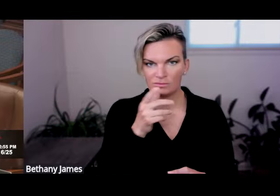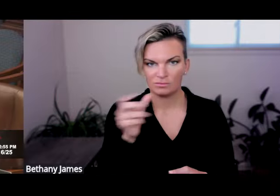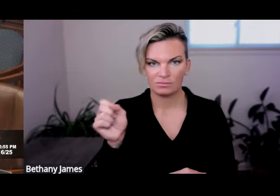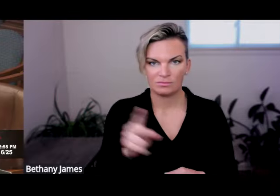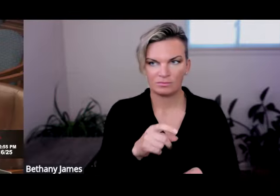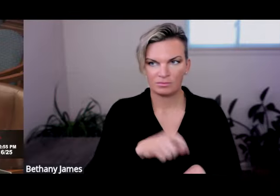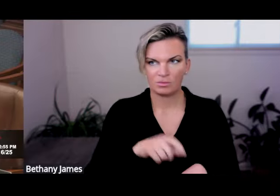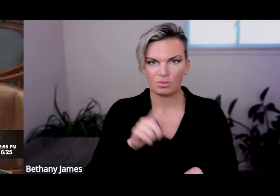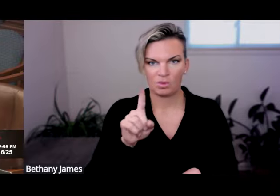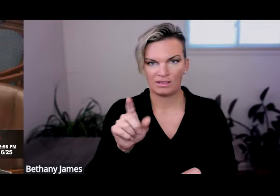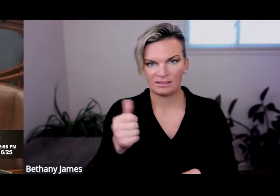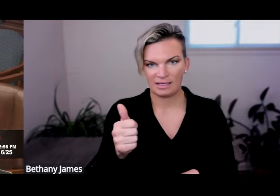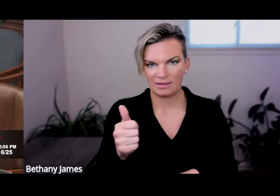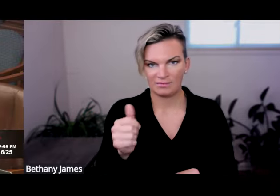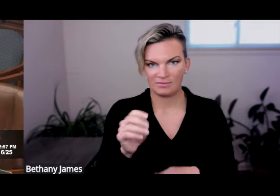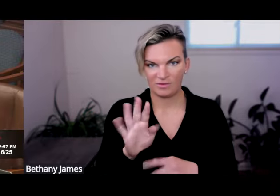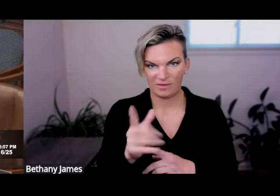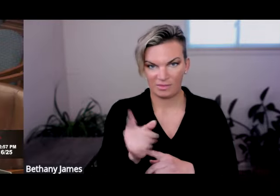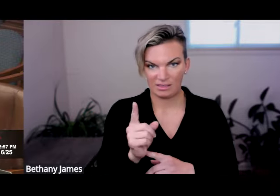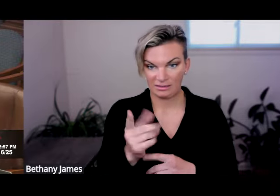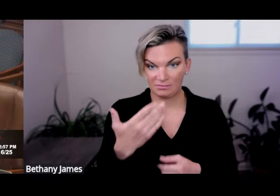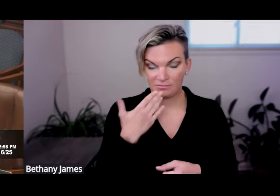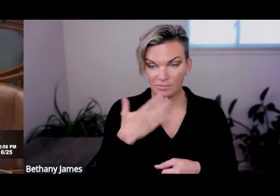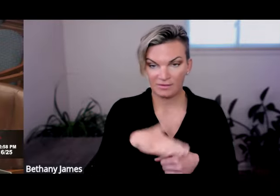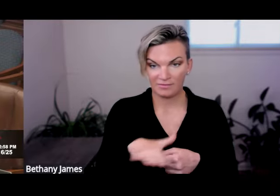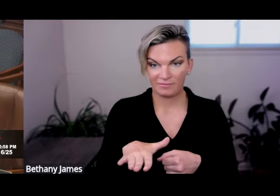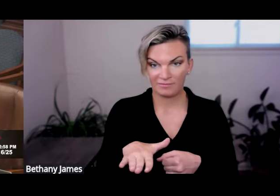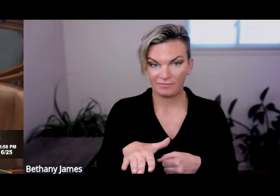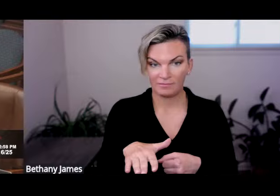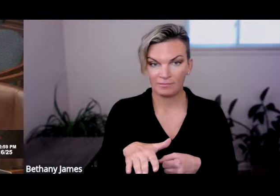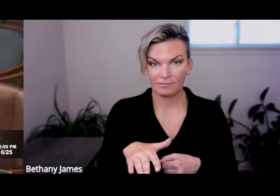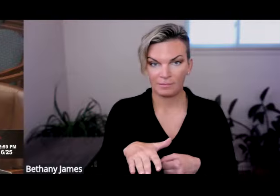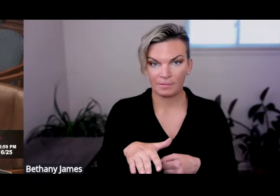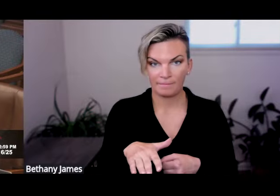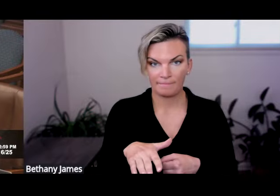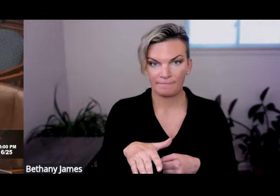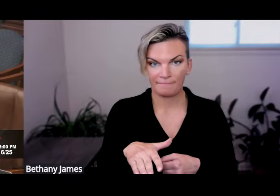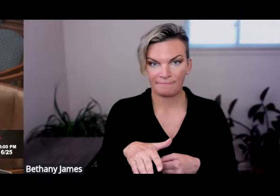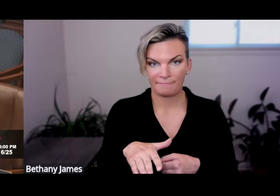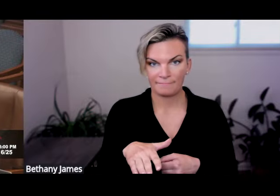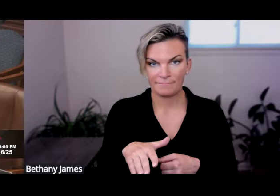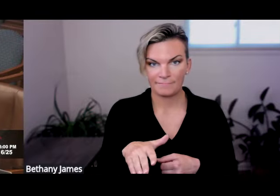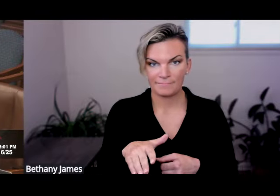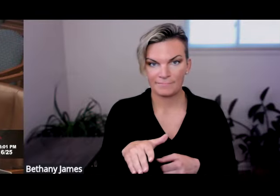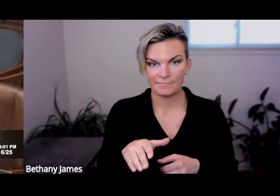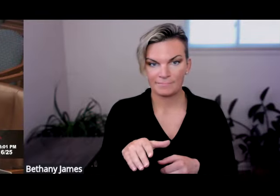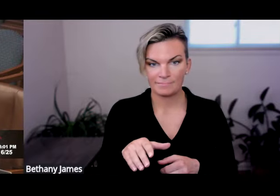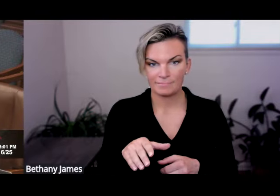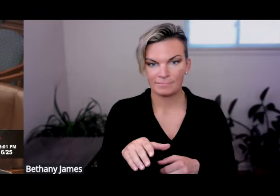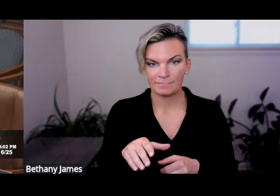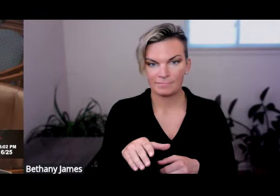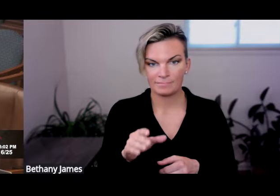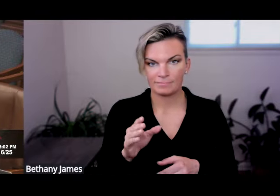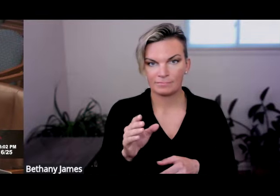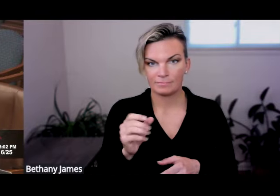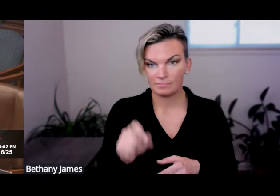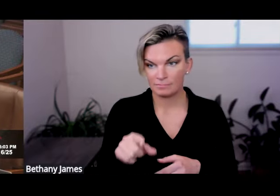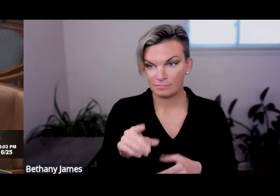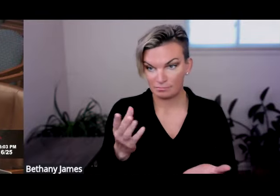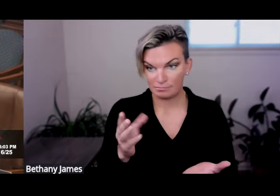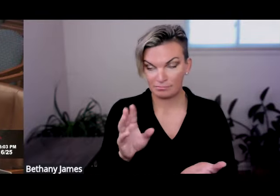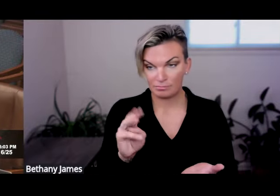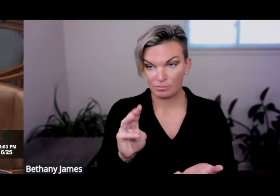1:10. That gives 45 minutes. Is that enough for Mr. Brewer? At your disposal, Mr. Chair. Well, I